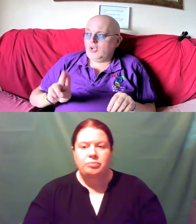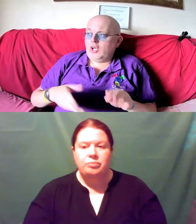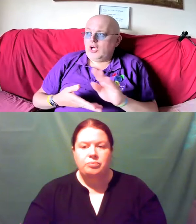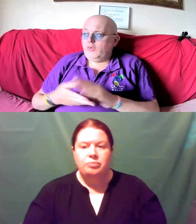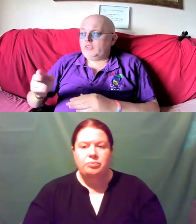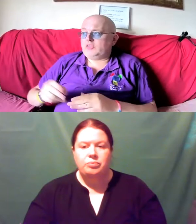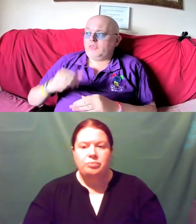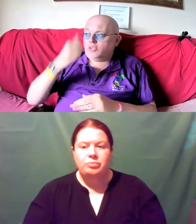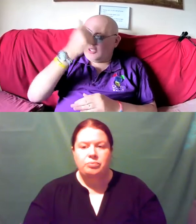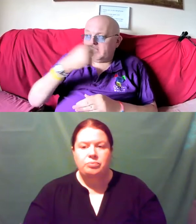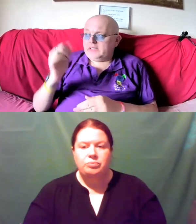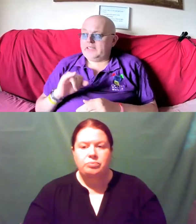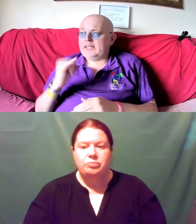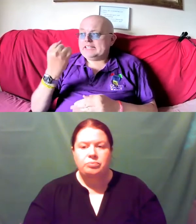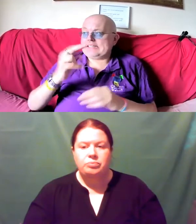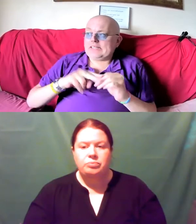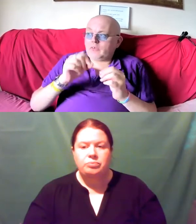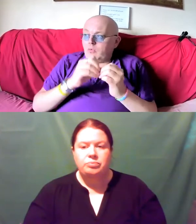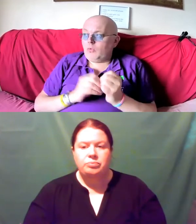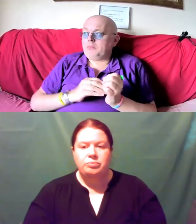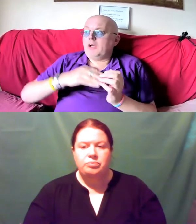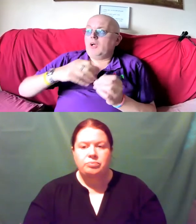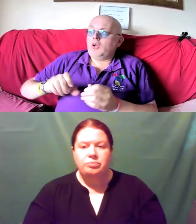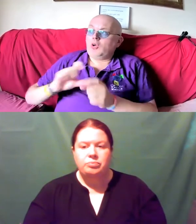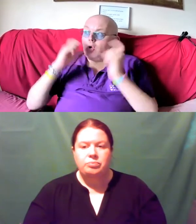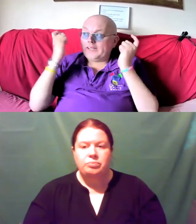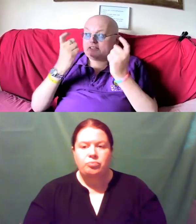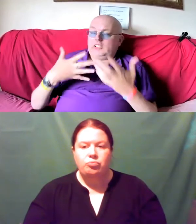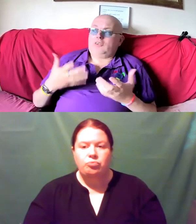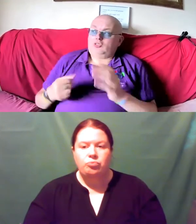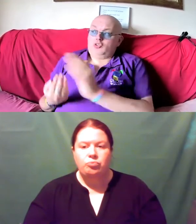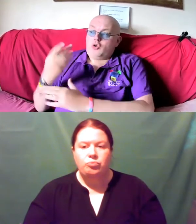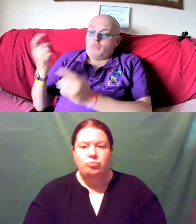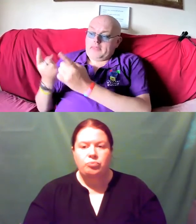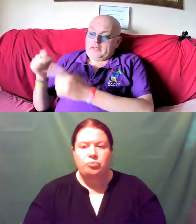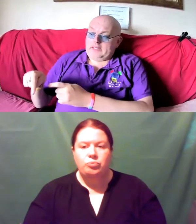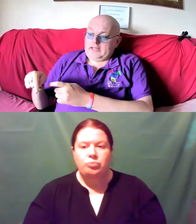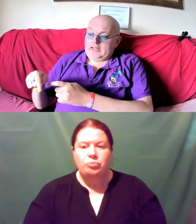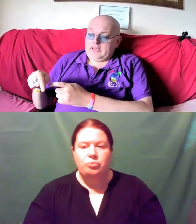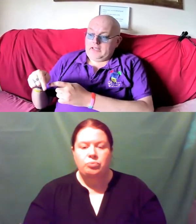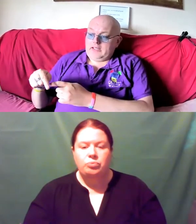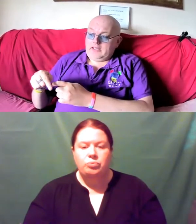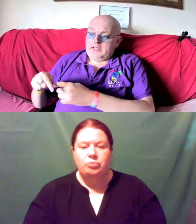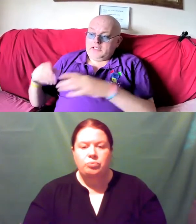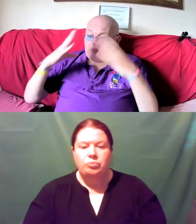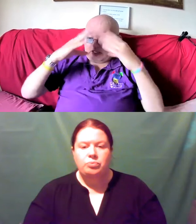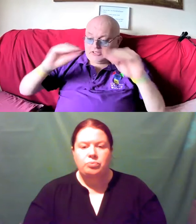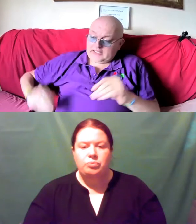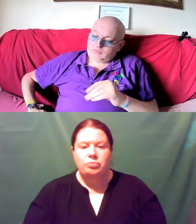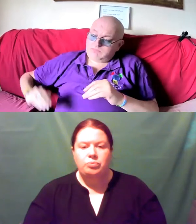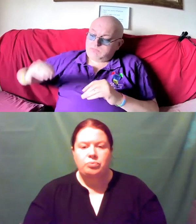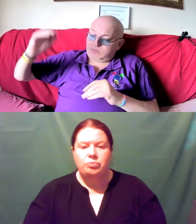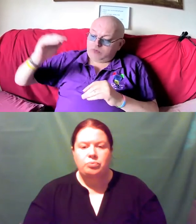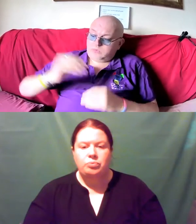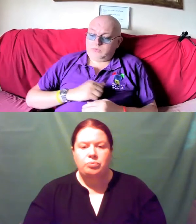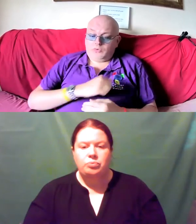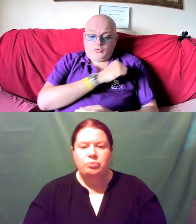college, which was a relatively new thing at that time. So I had an entirely Christian education.